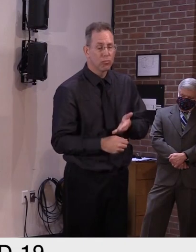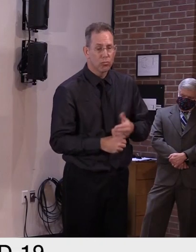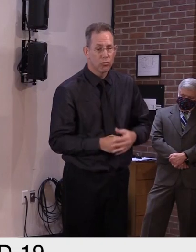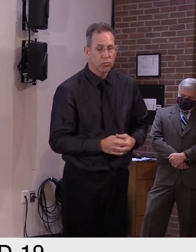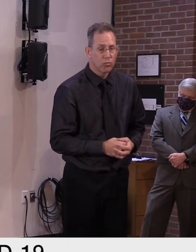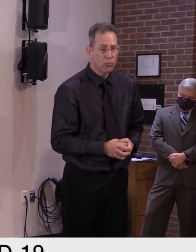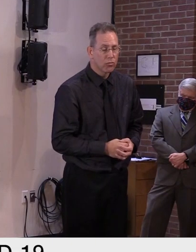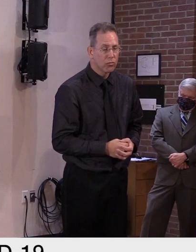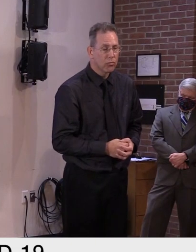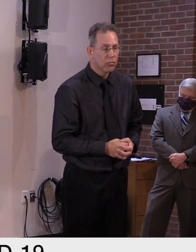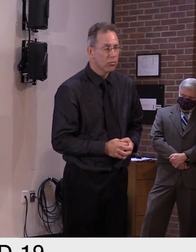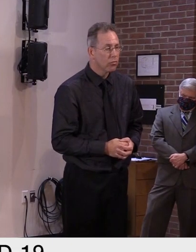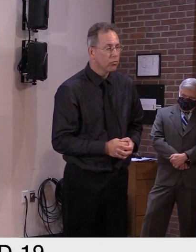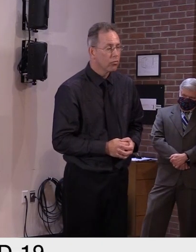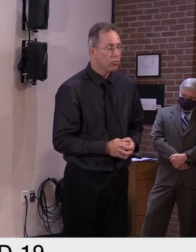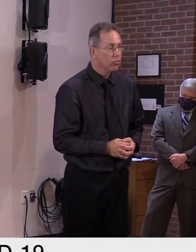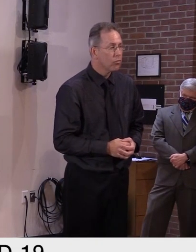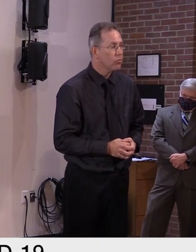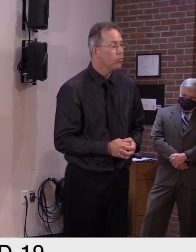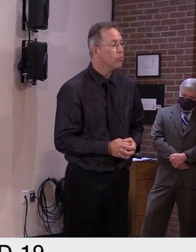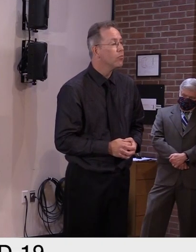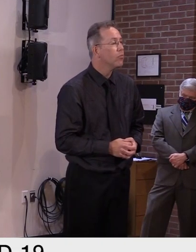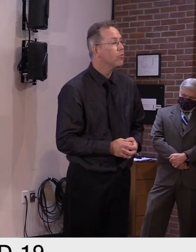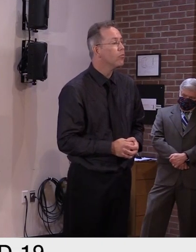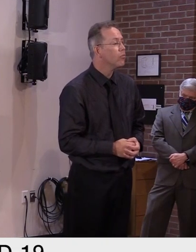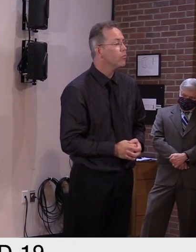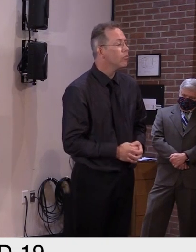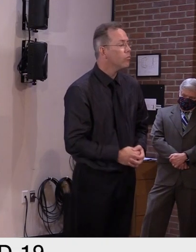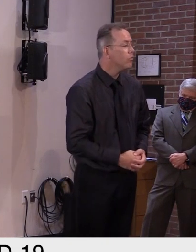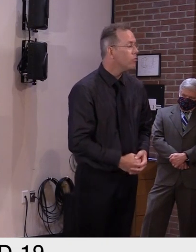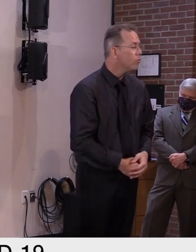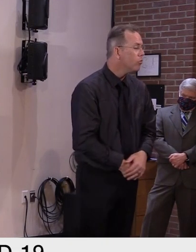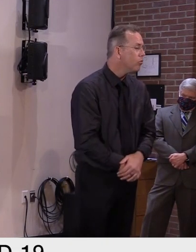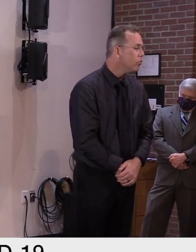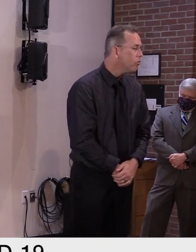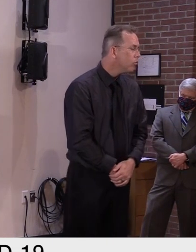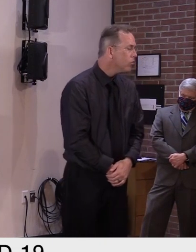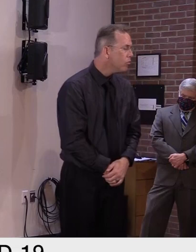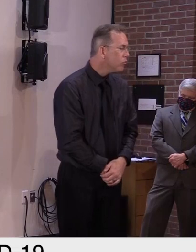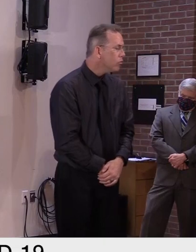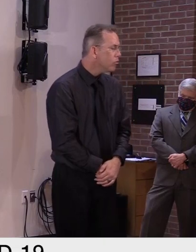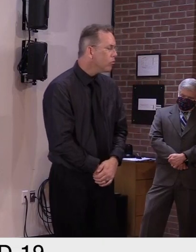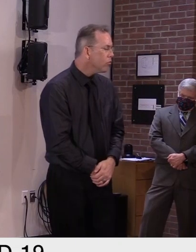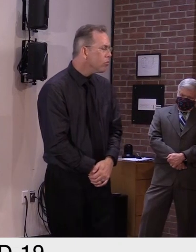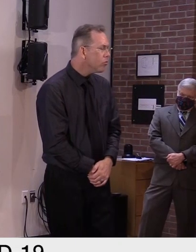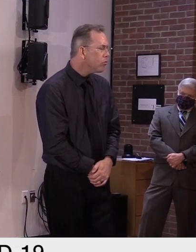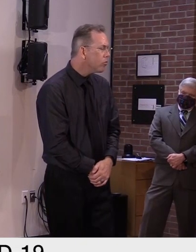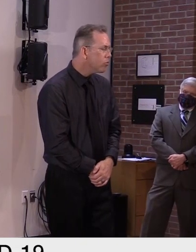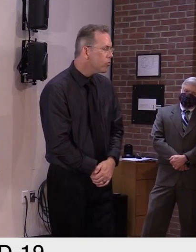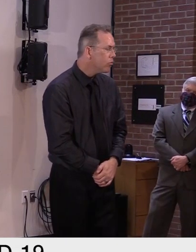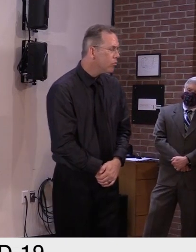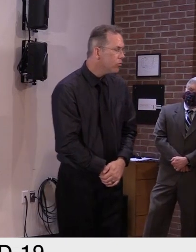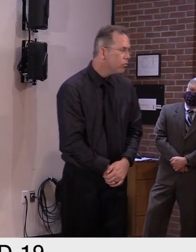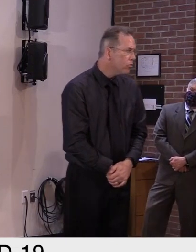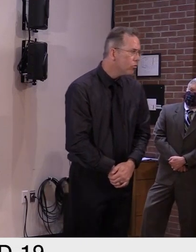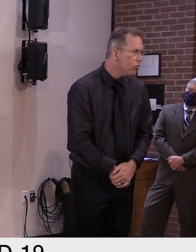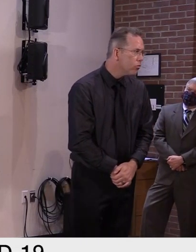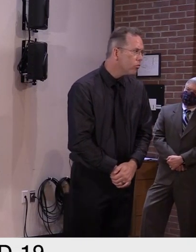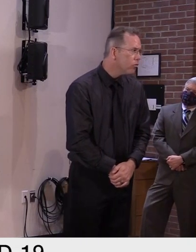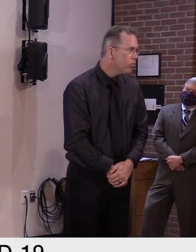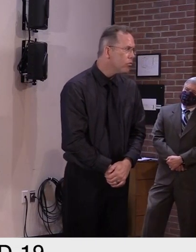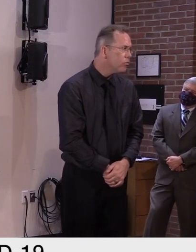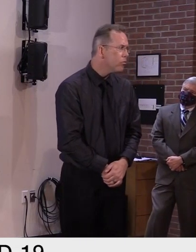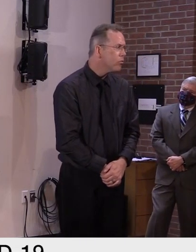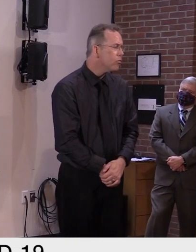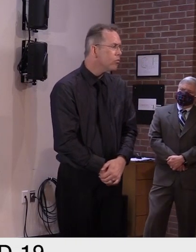Thank you, Ethan. Governor, for the economic recovery grant, it sounds like the vast majority of this new money is going to go to the